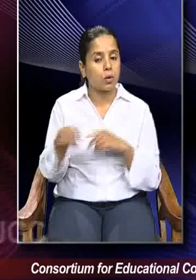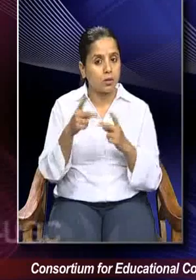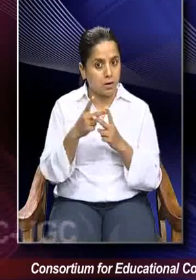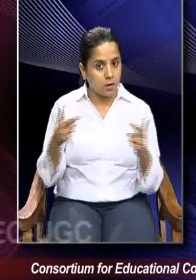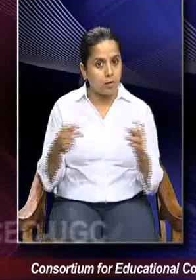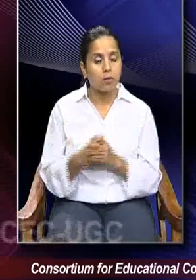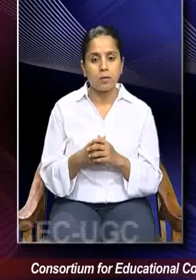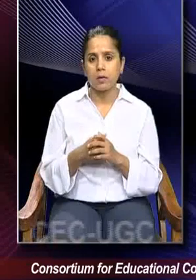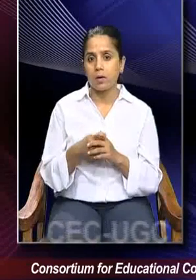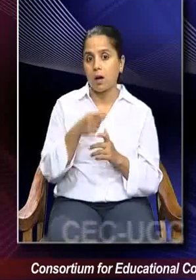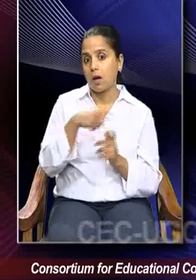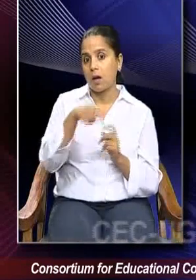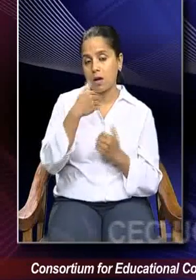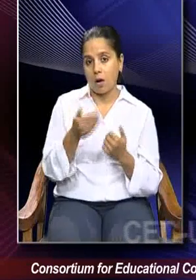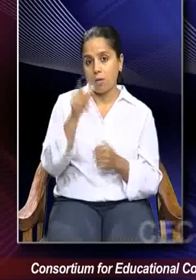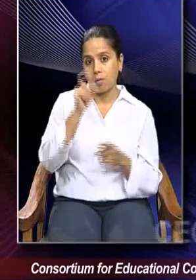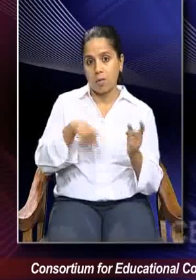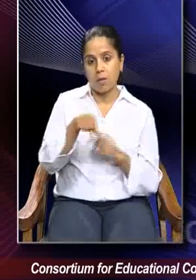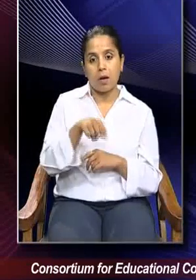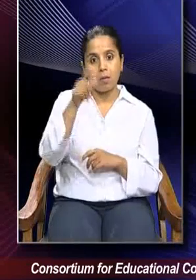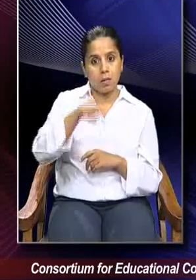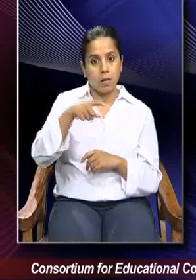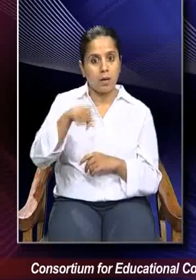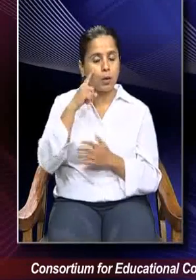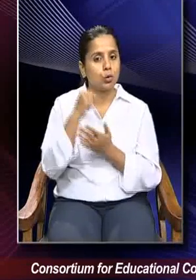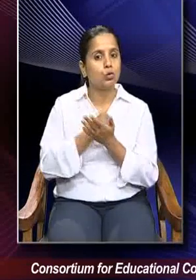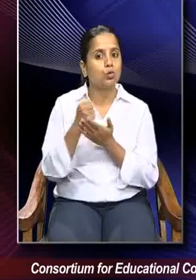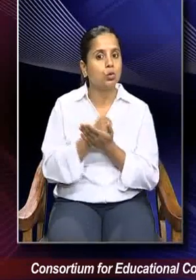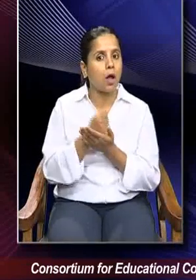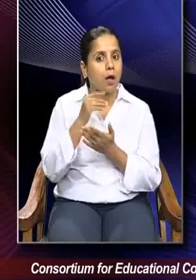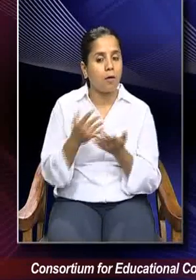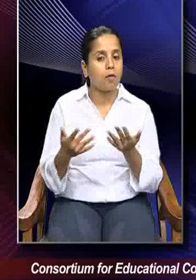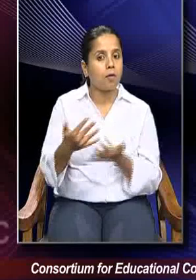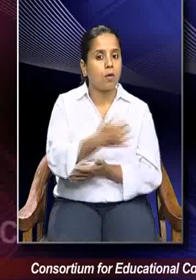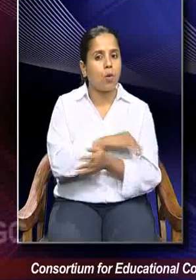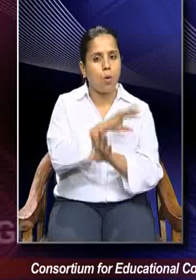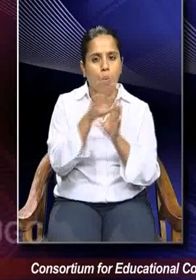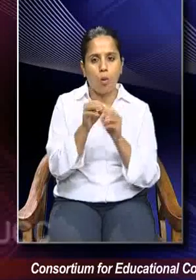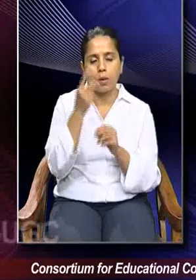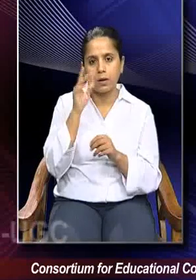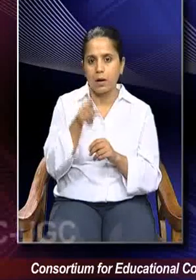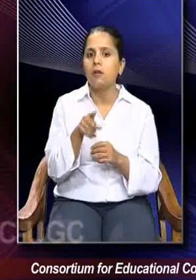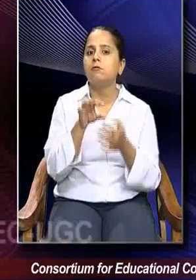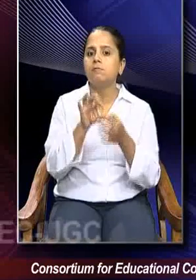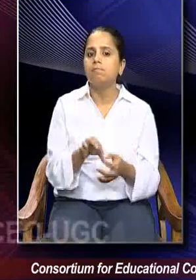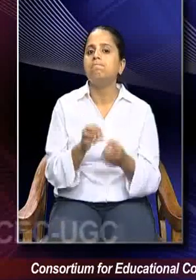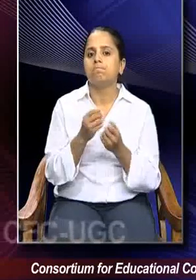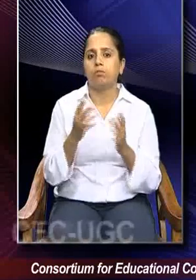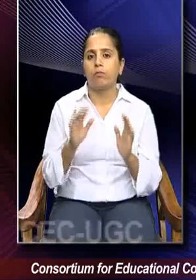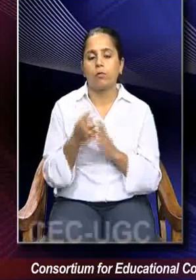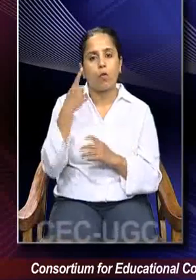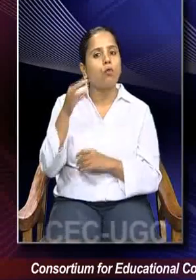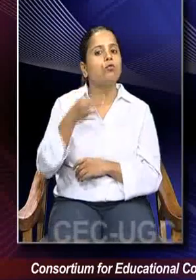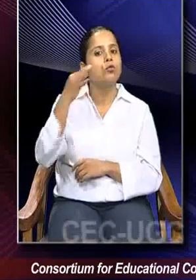and as curators, individuals would try to restore every part of it and for the